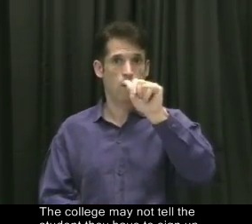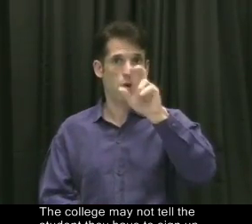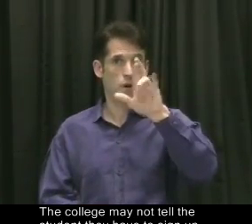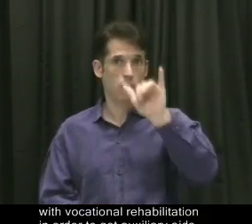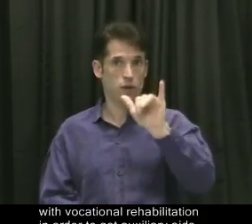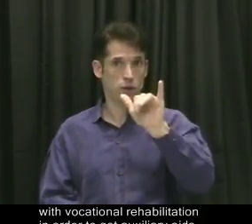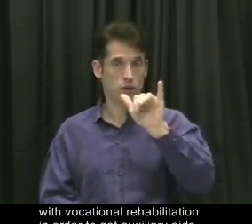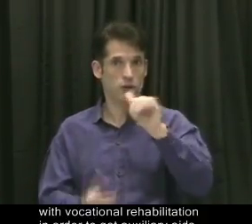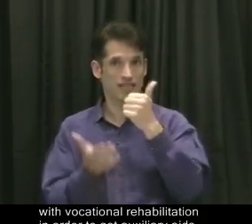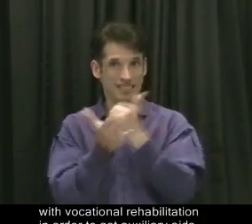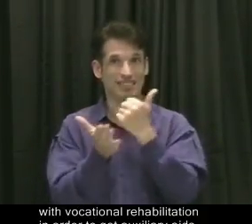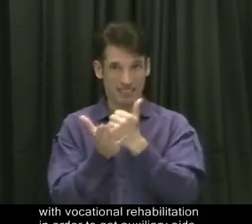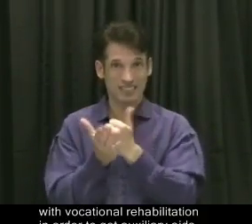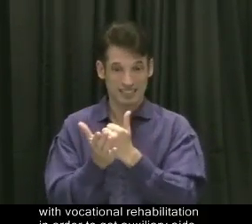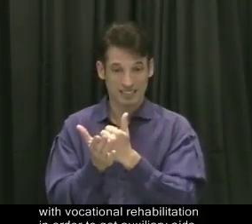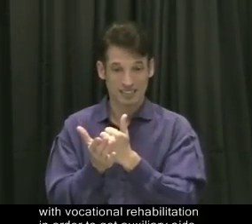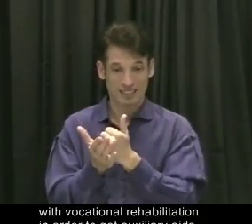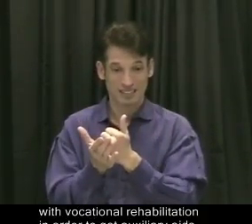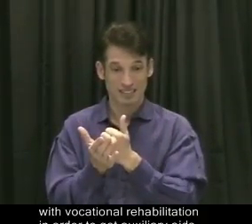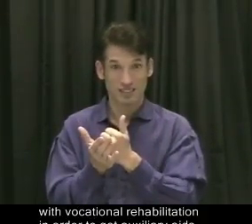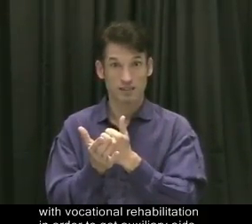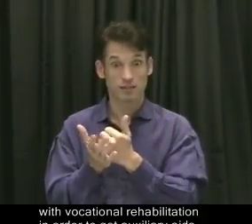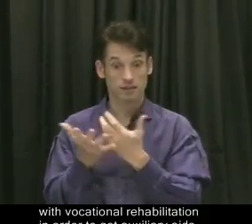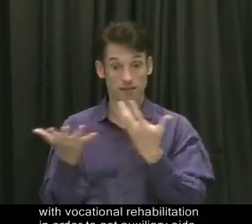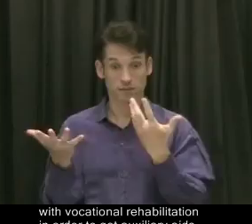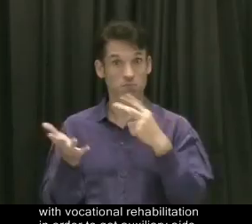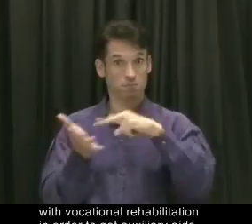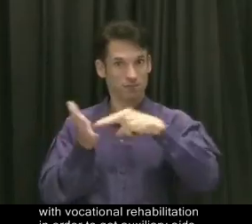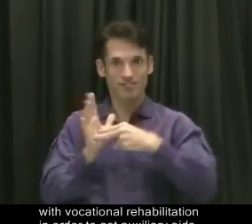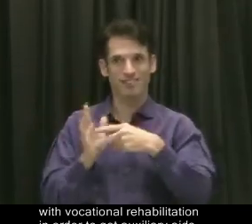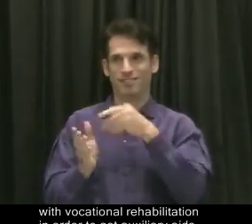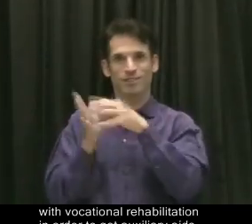with vocational rehabilitation in order to get auxiliary aids.